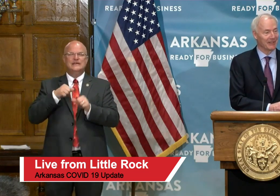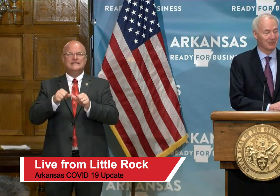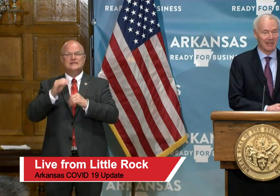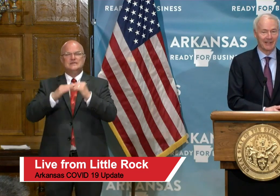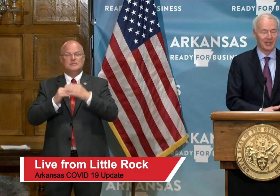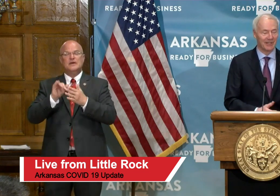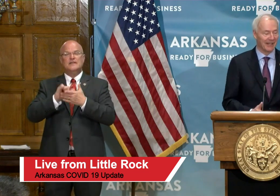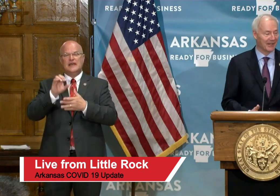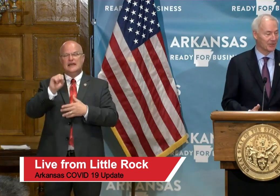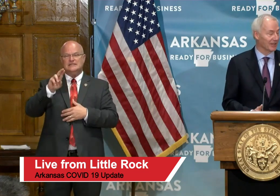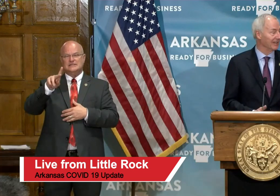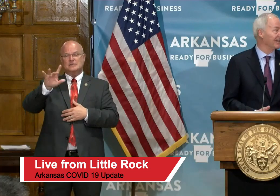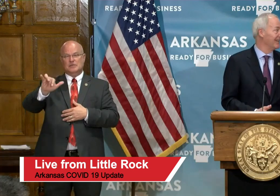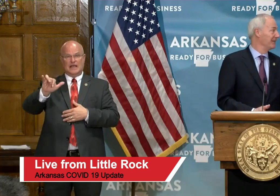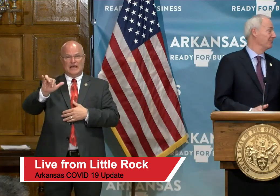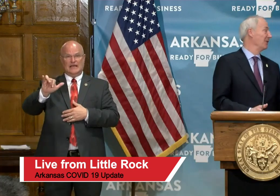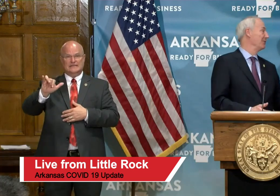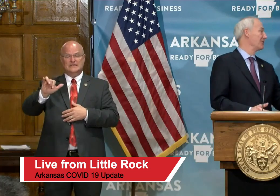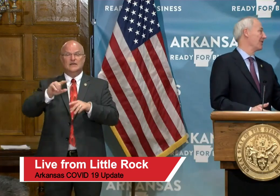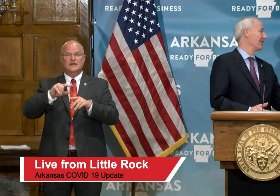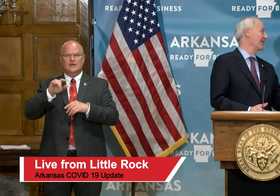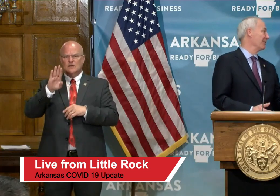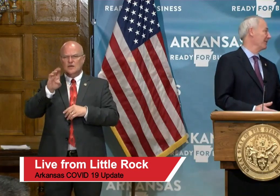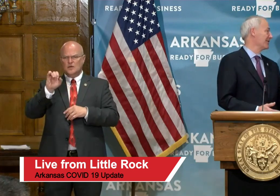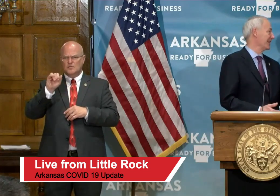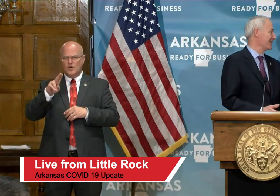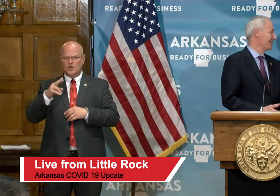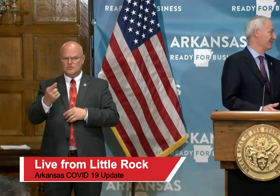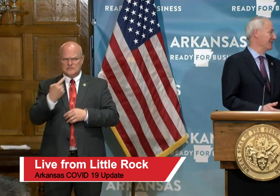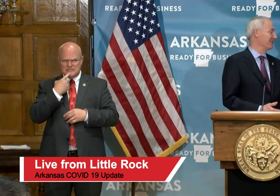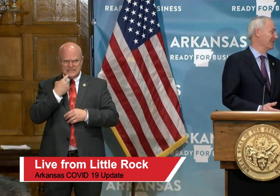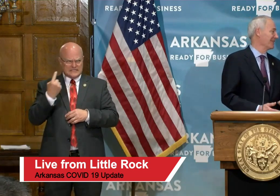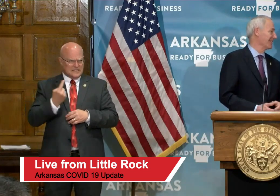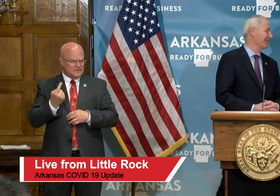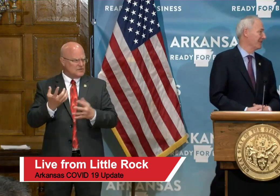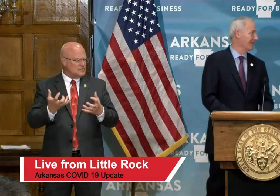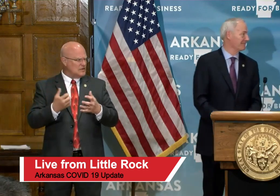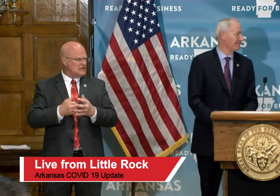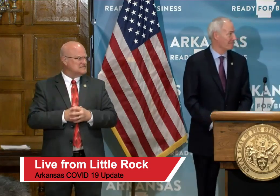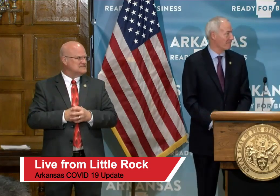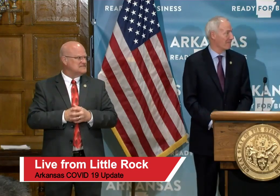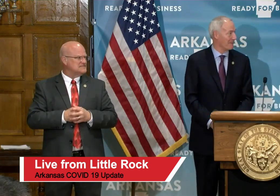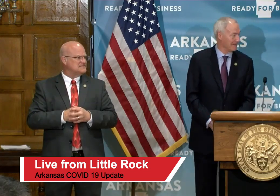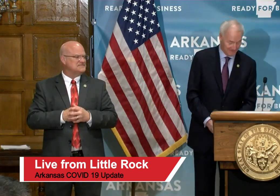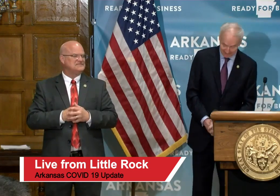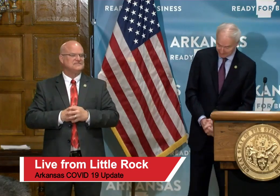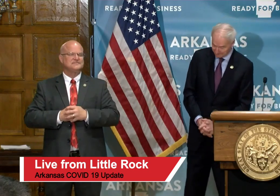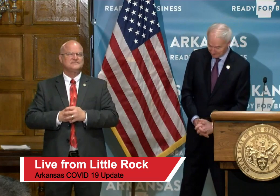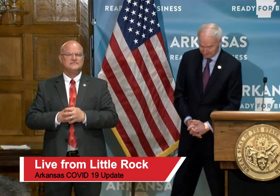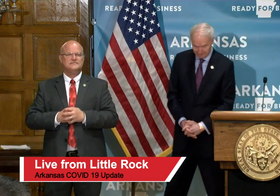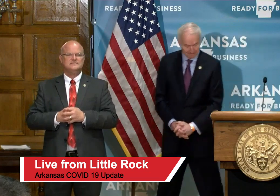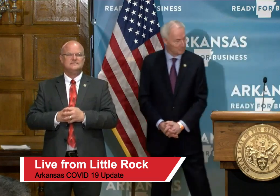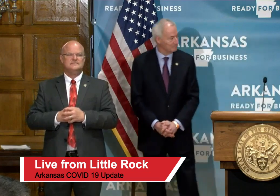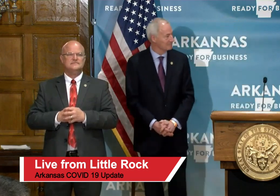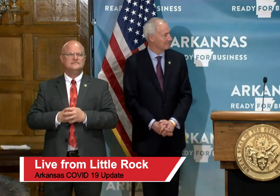to build that supply chain nationally. Bo, you started to come up here and say something. Did you want to cover that?